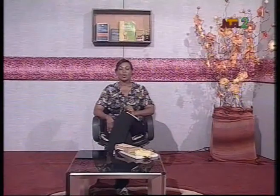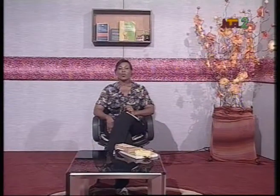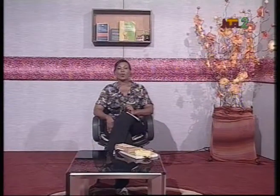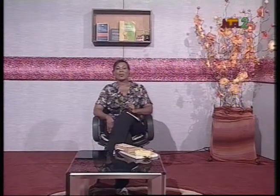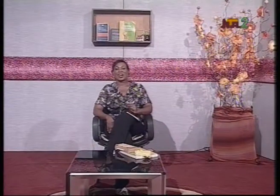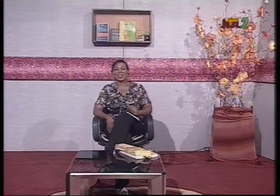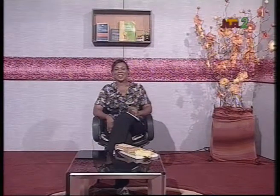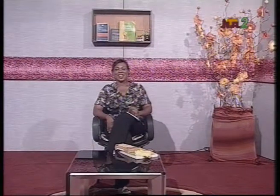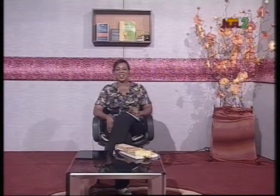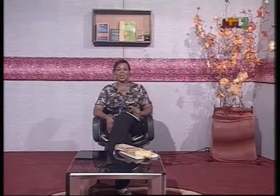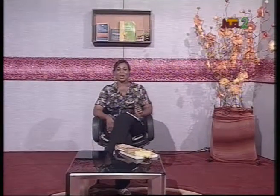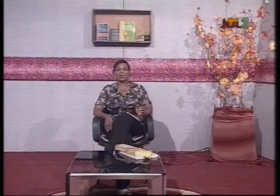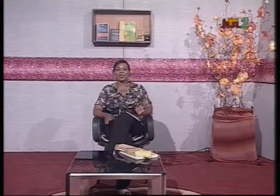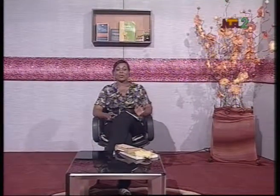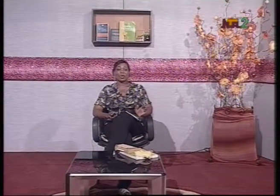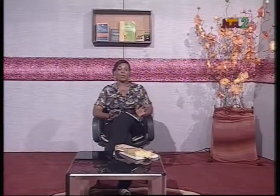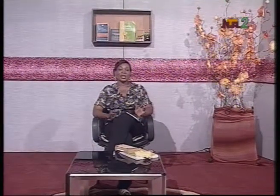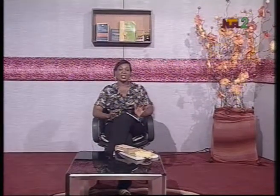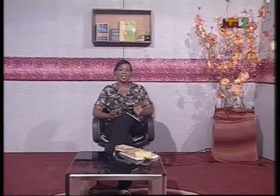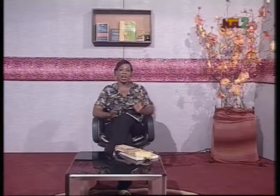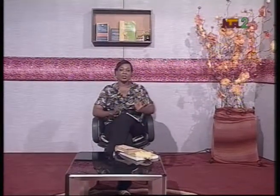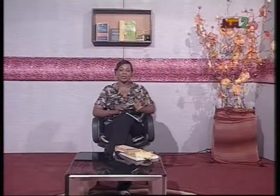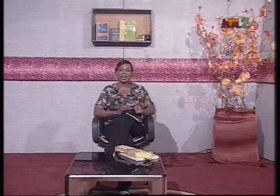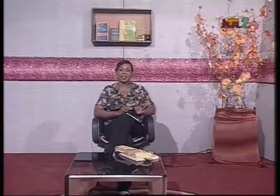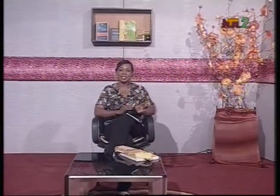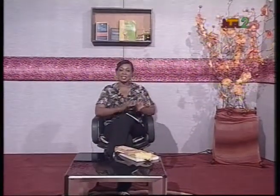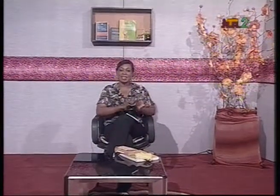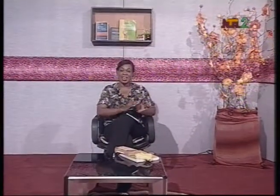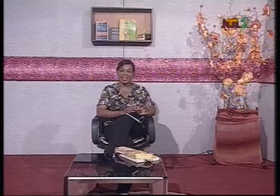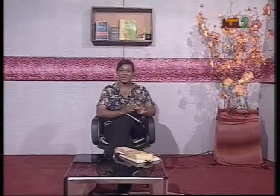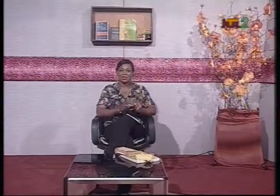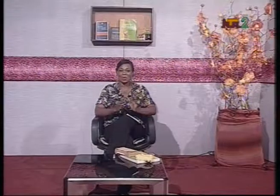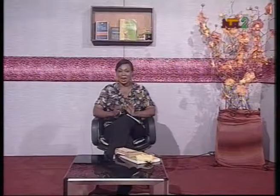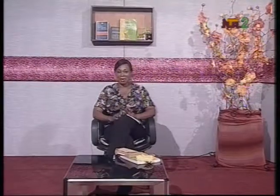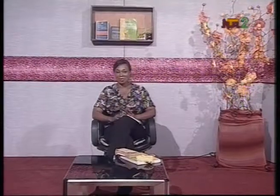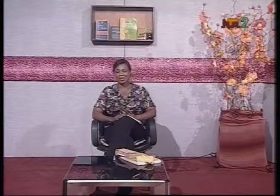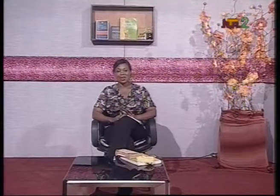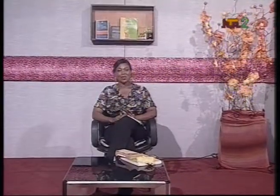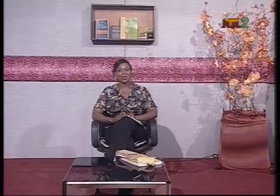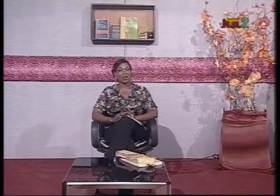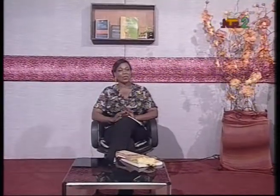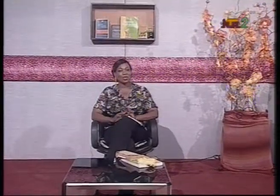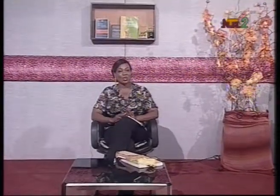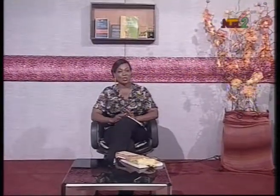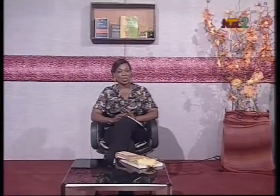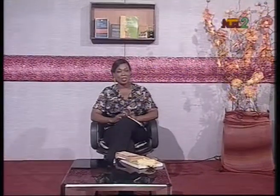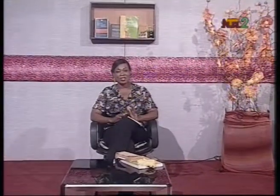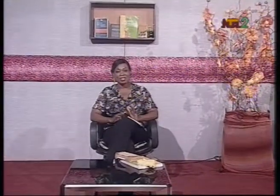Welcome back. Okay, before the break, we learned how to sign letters A to M. Do you have difficulties with any of these